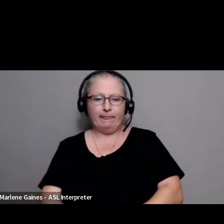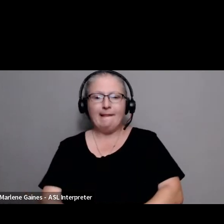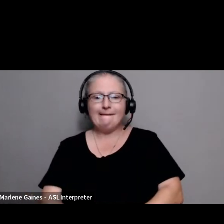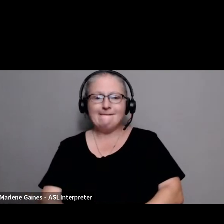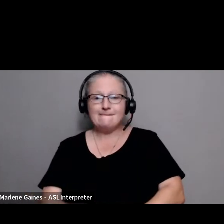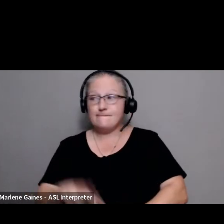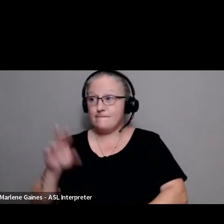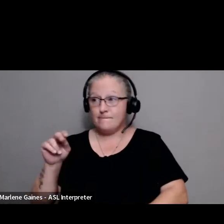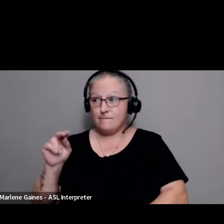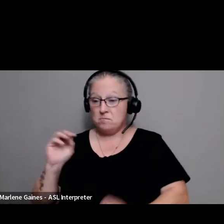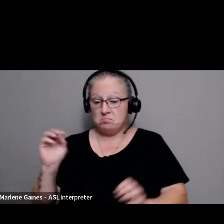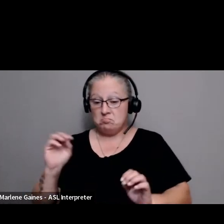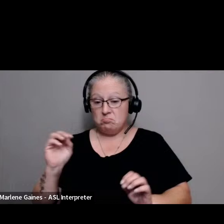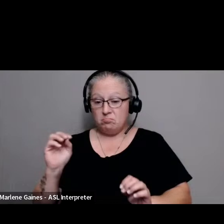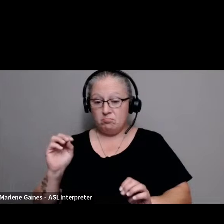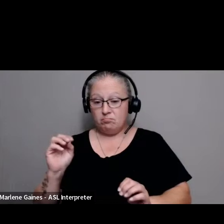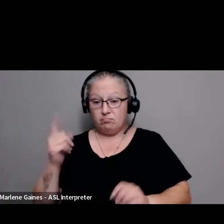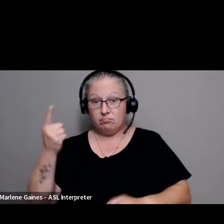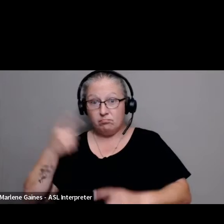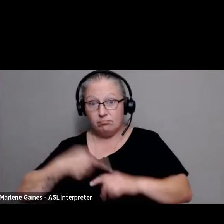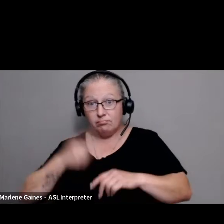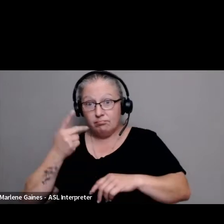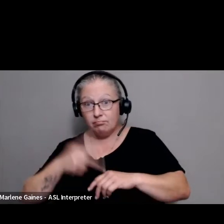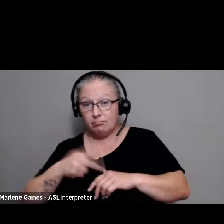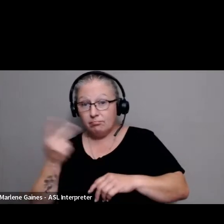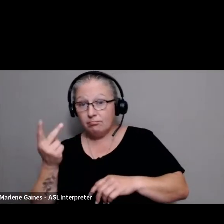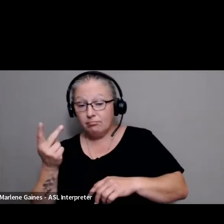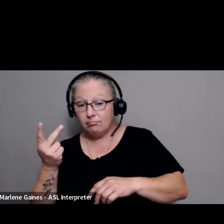No? Going once, going twice?